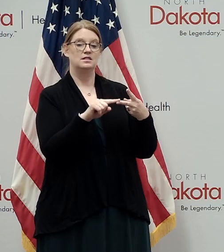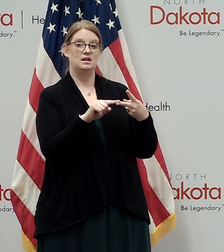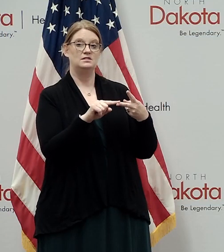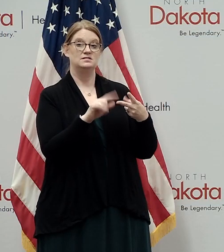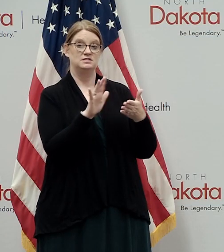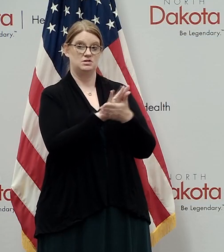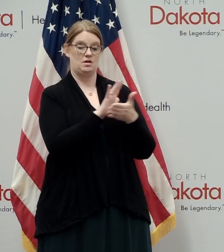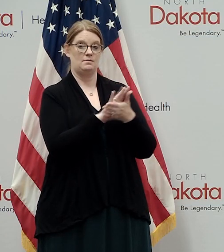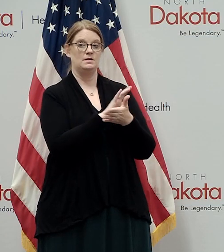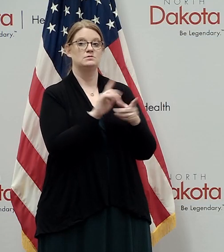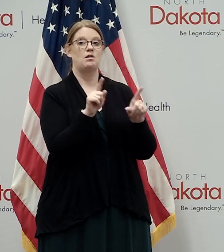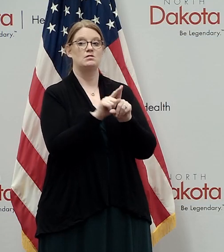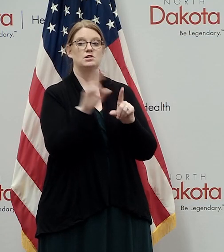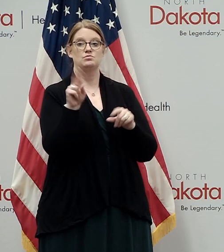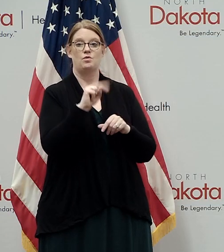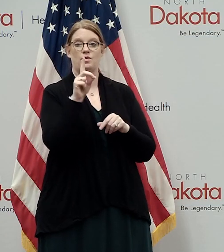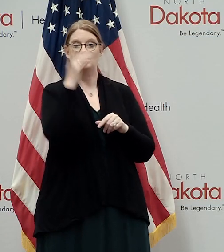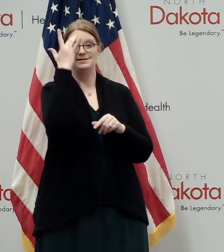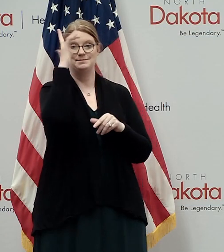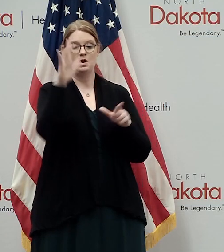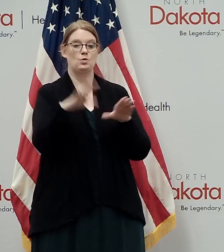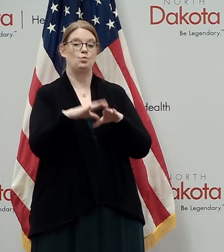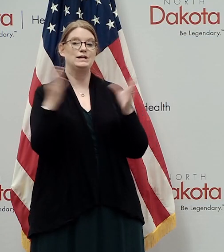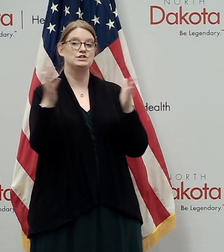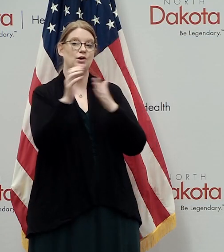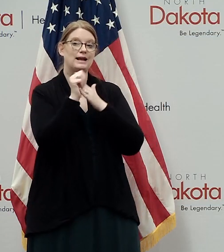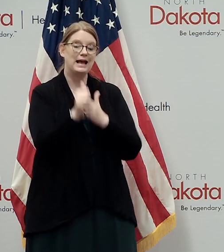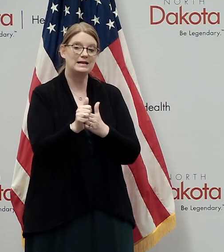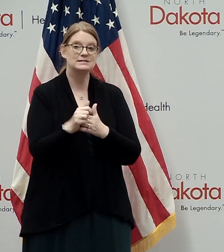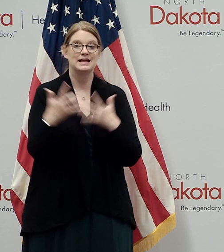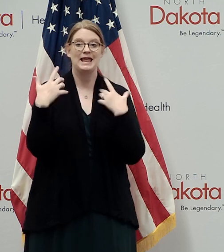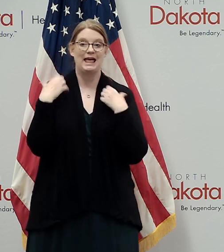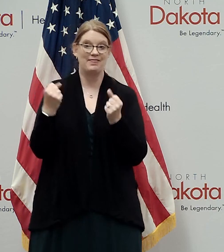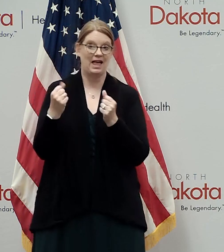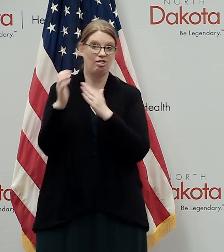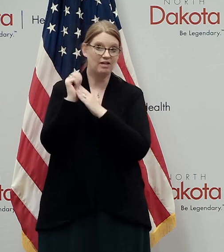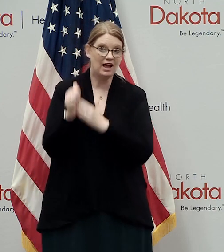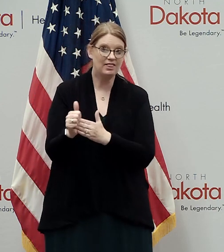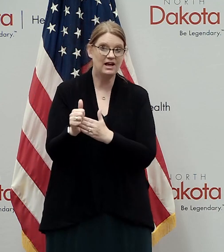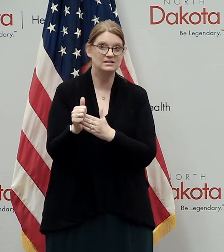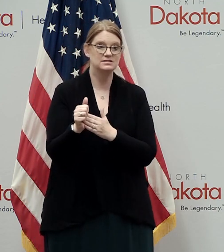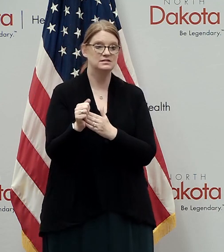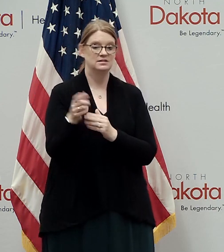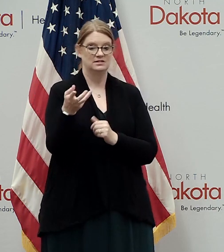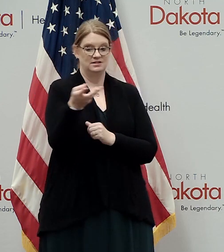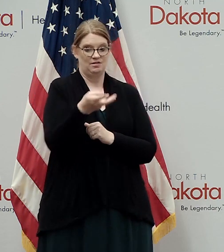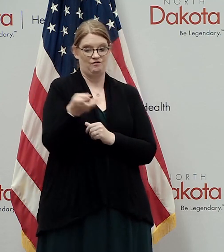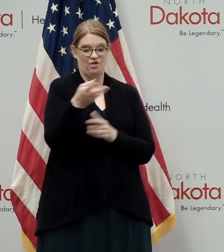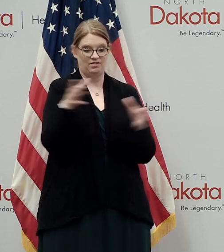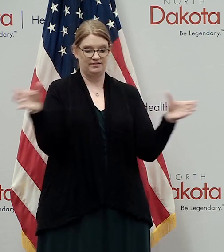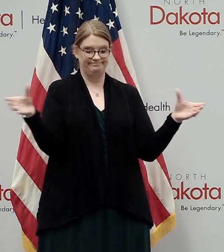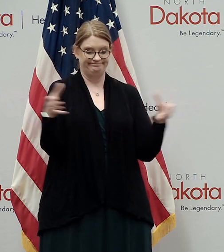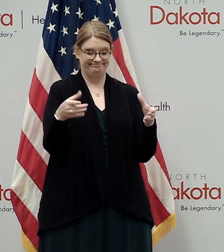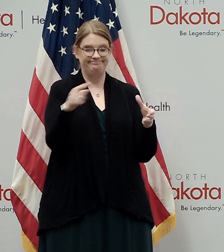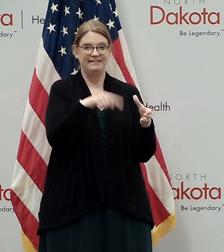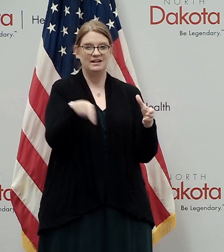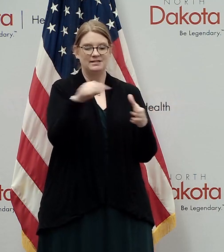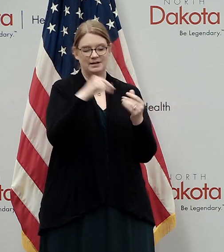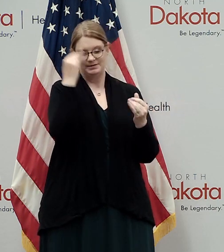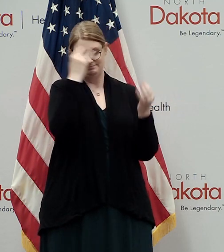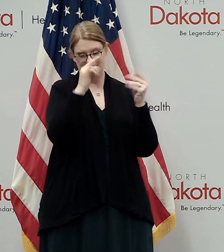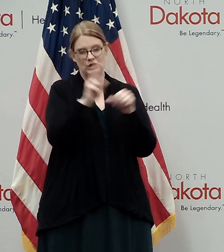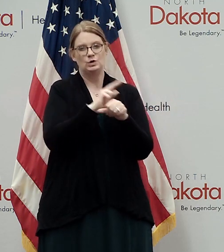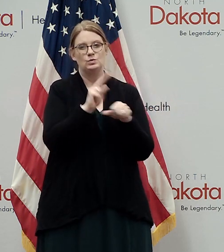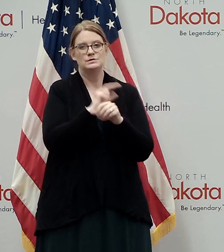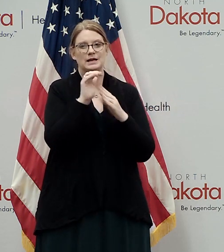with the North Dakota Smart Restart guidance and the health guidelines, formed the foundation of the guidance, and our